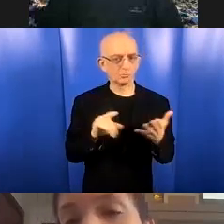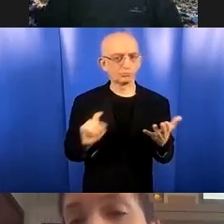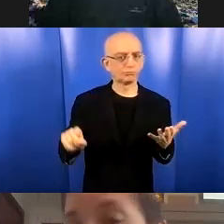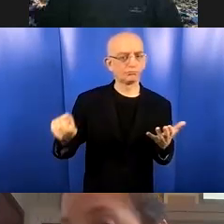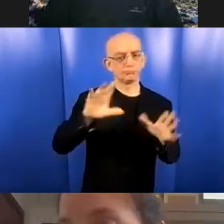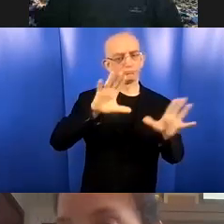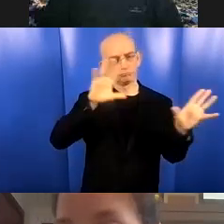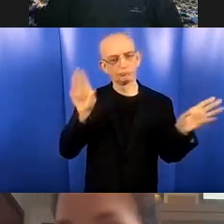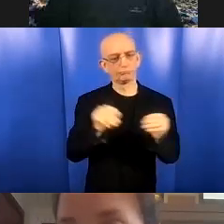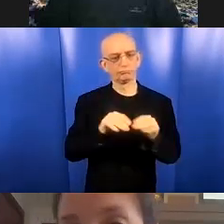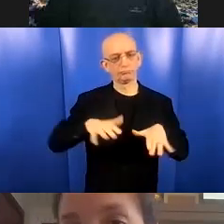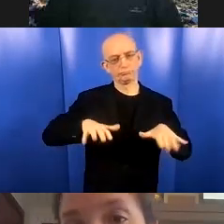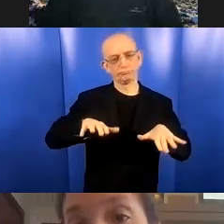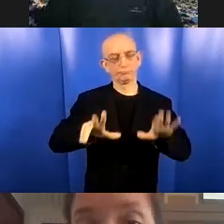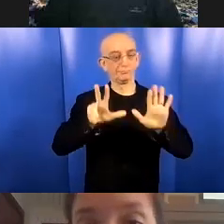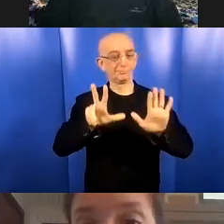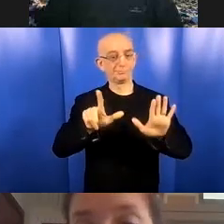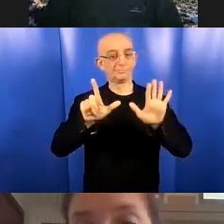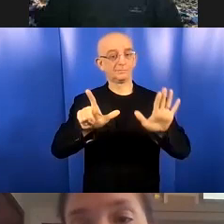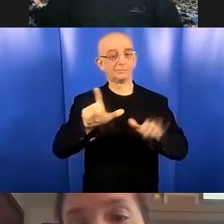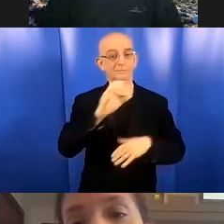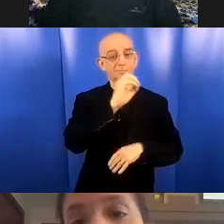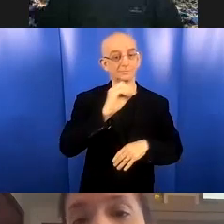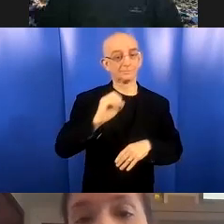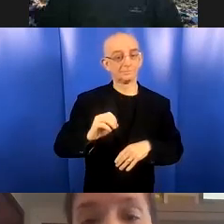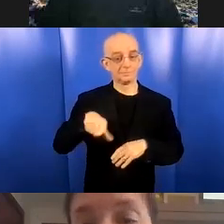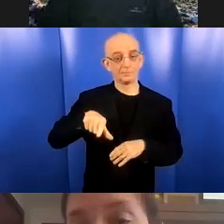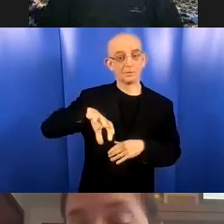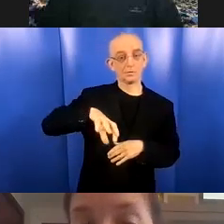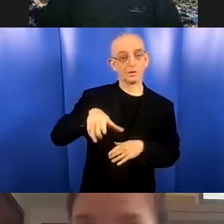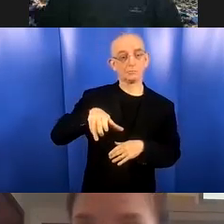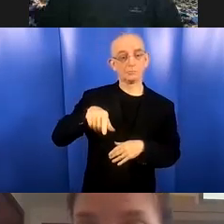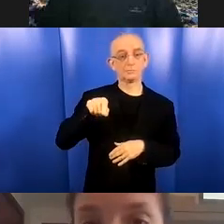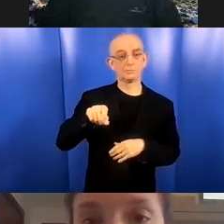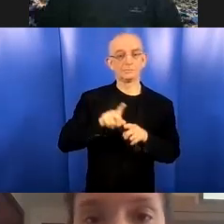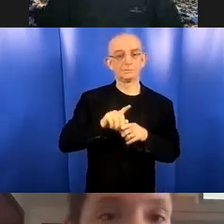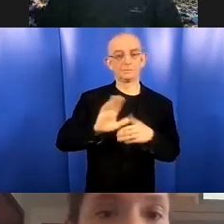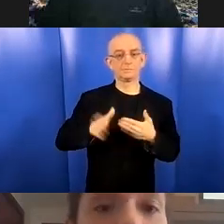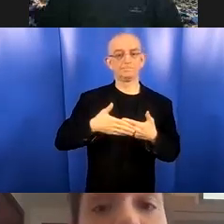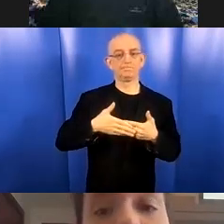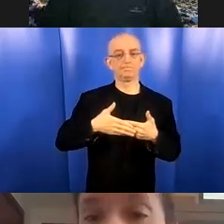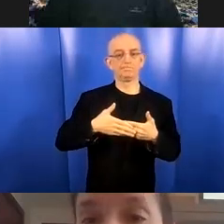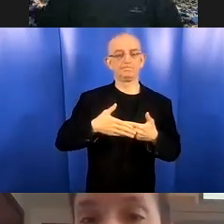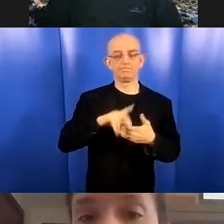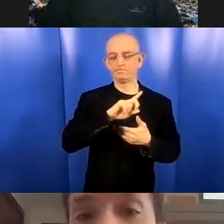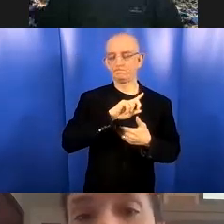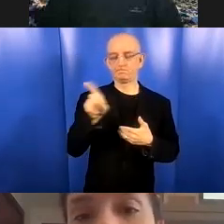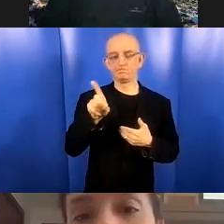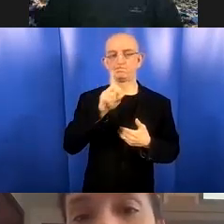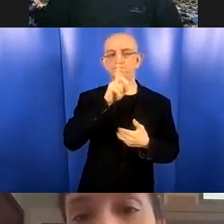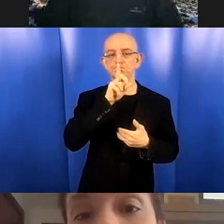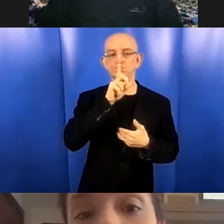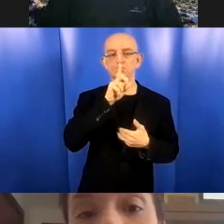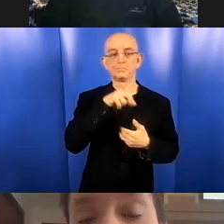closed, repressed, or obstructed. What that means is basically that their ability to organize, to speak out, to fight for their